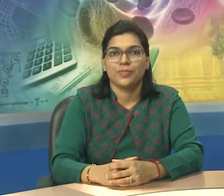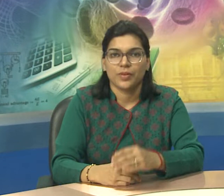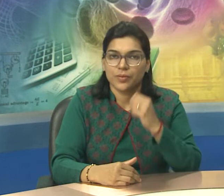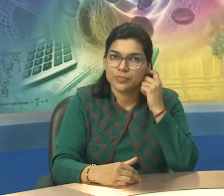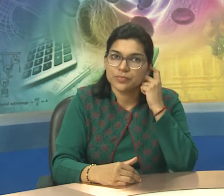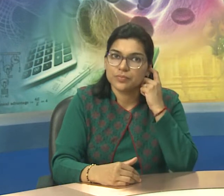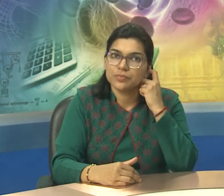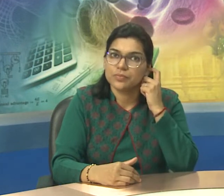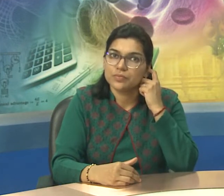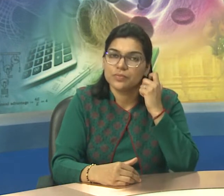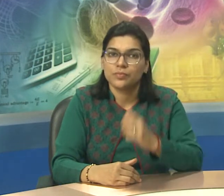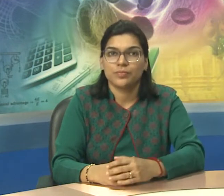outsourcing.